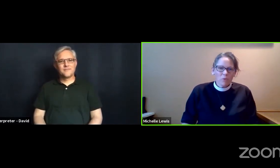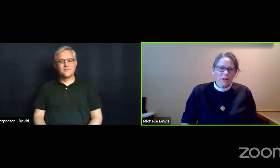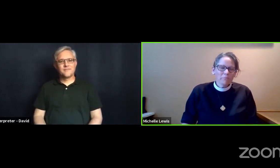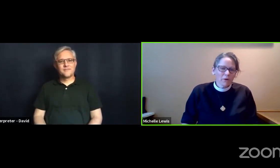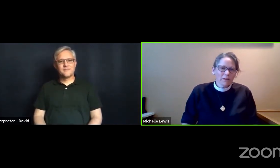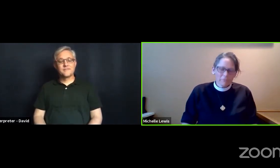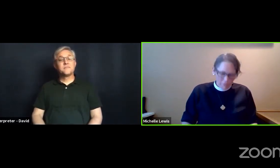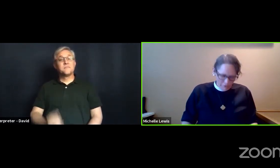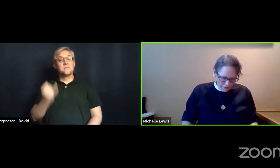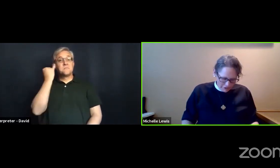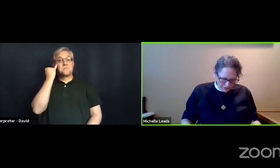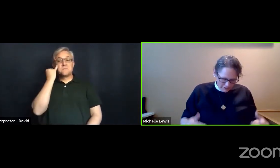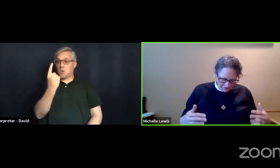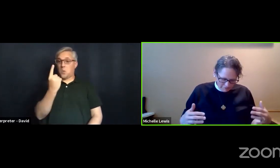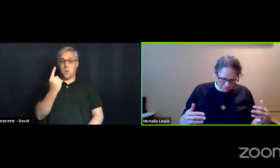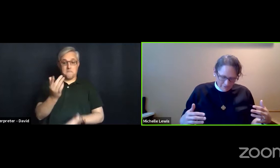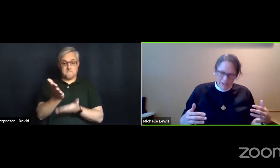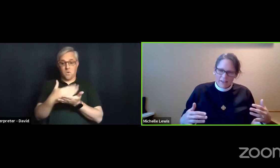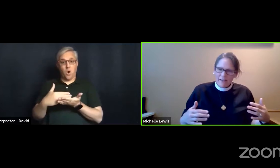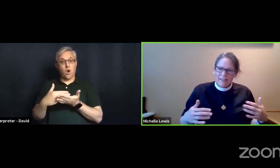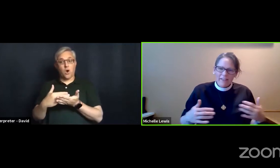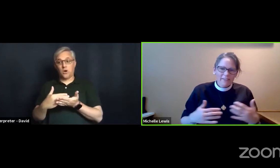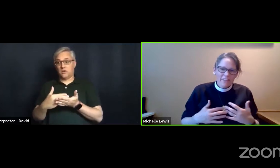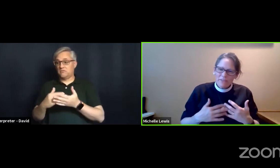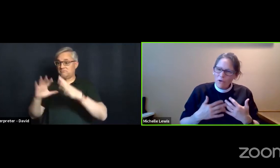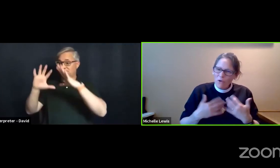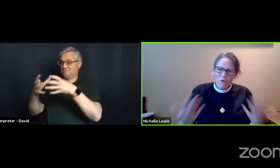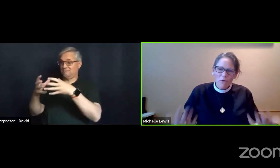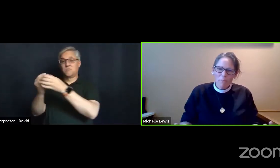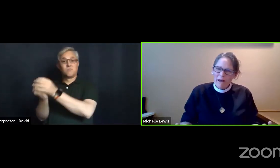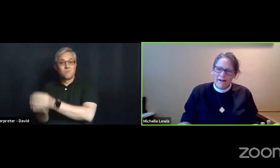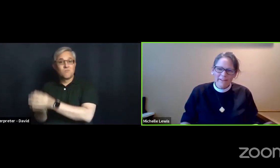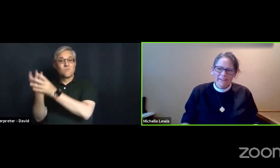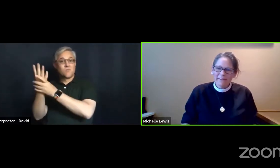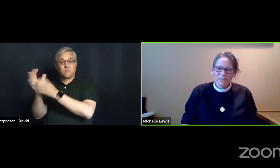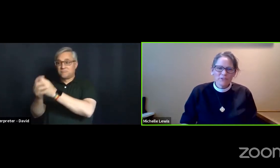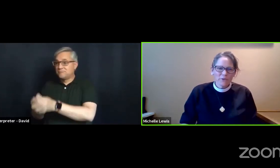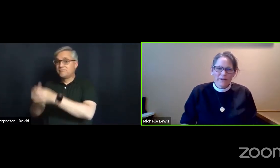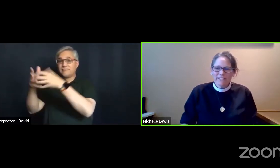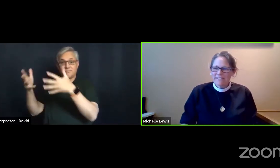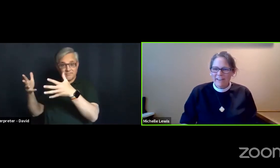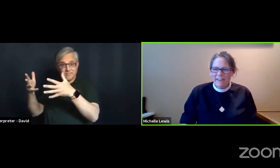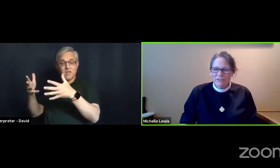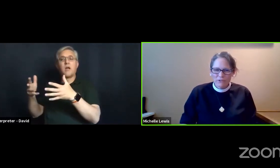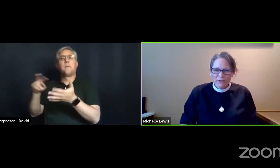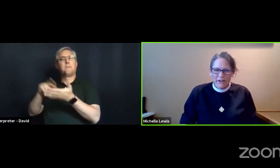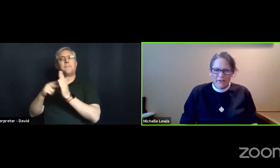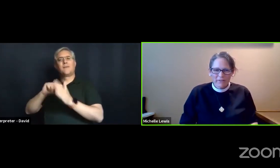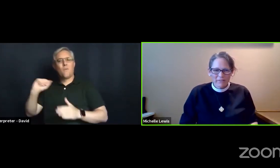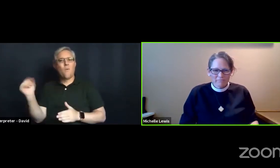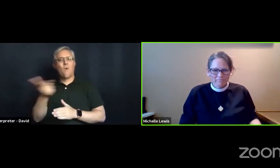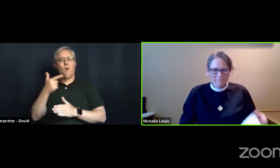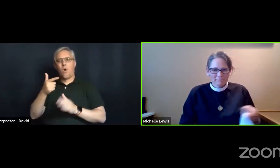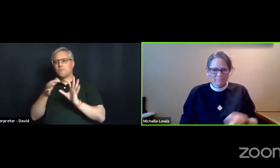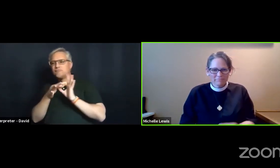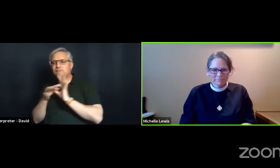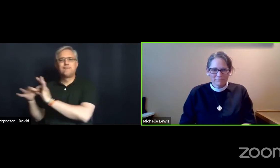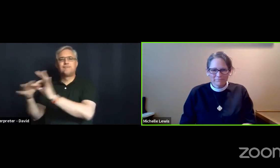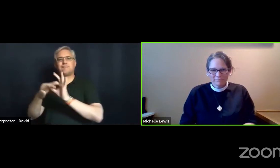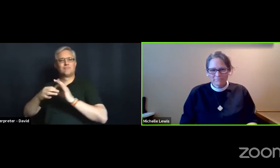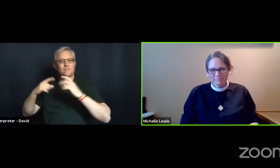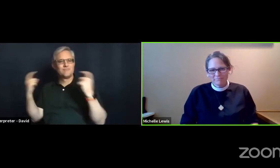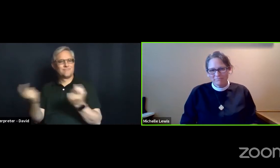If one part flourishes, then the whole body joins in that joy.